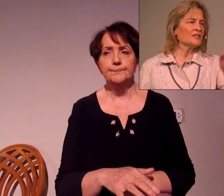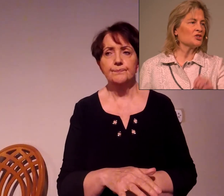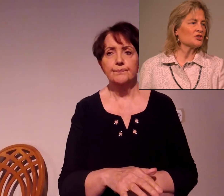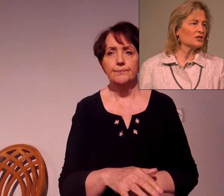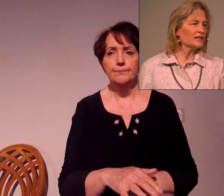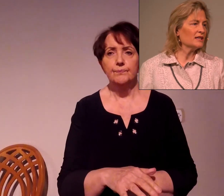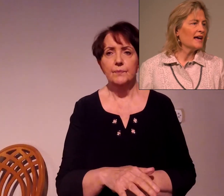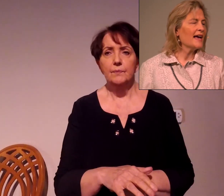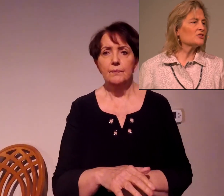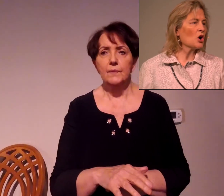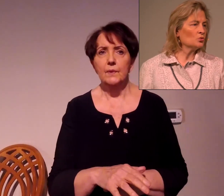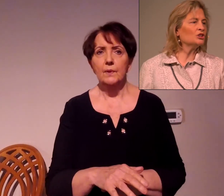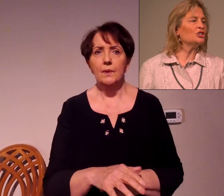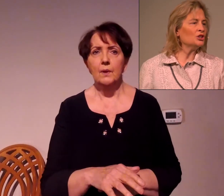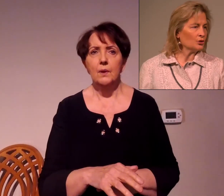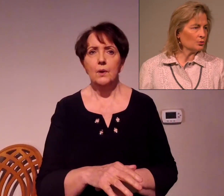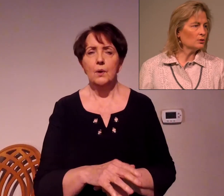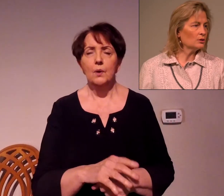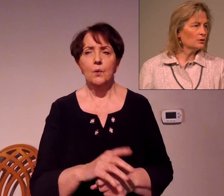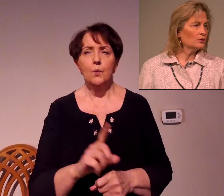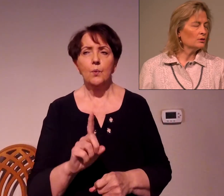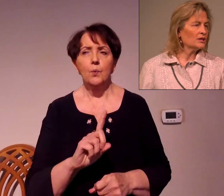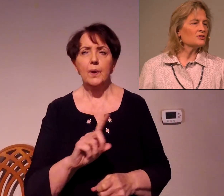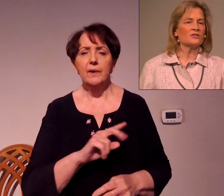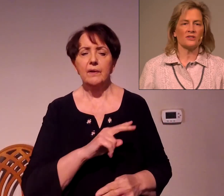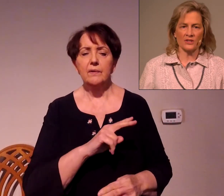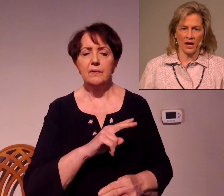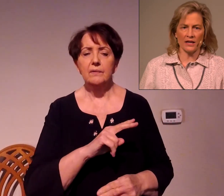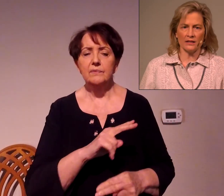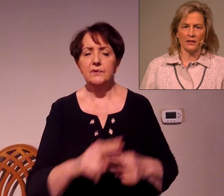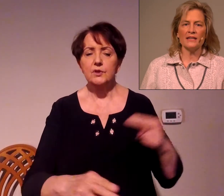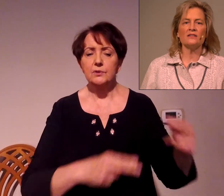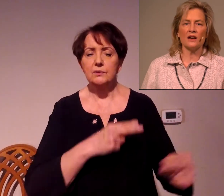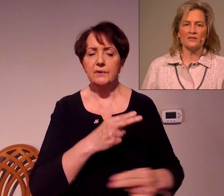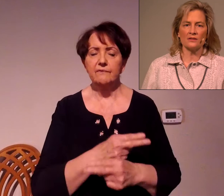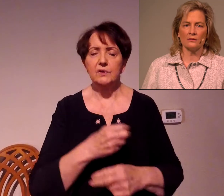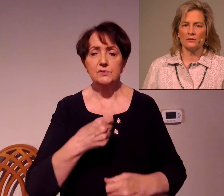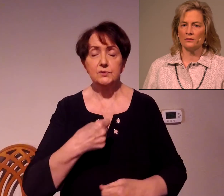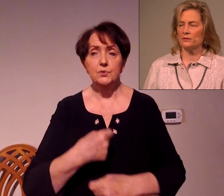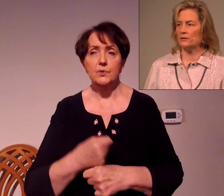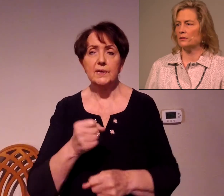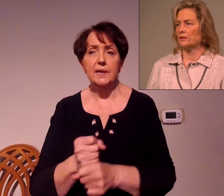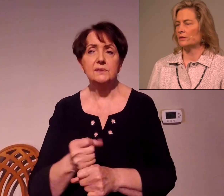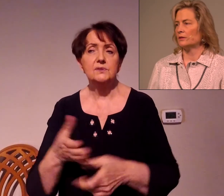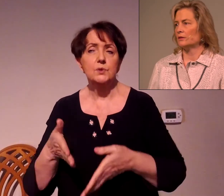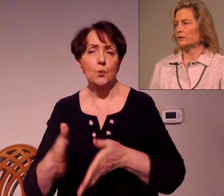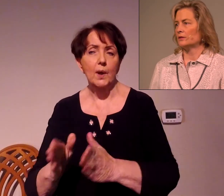creates consciously as only you get to decide it does.